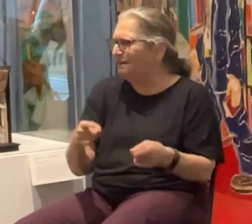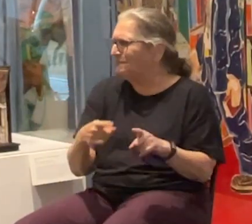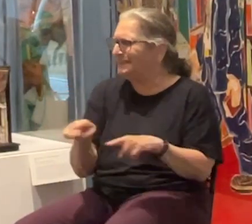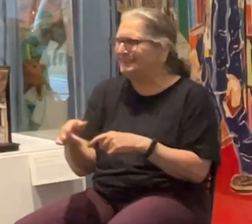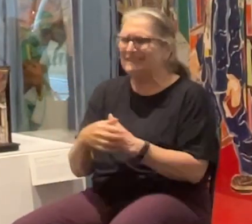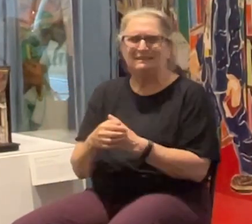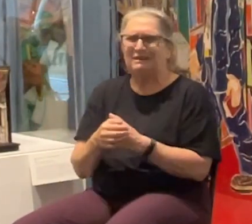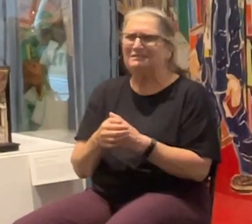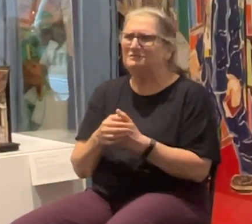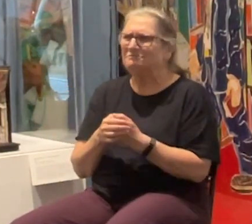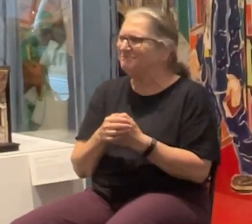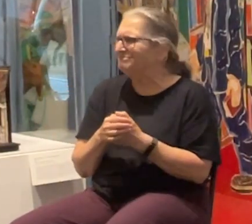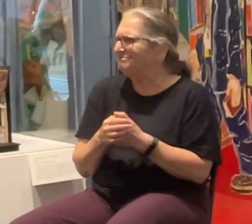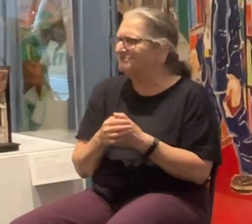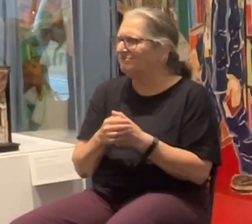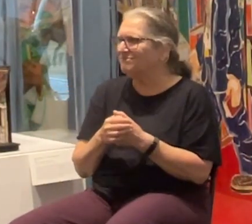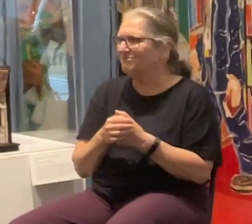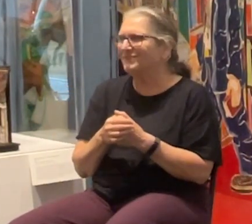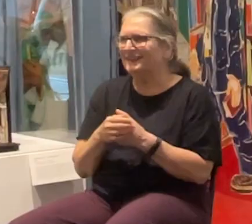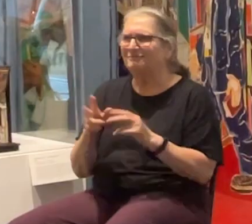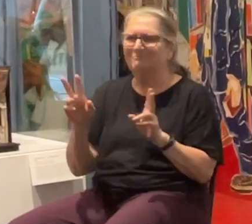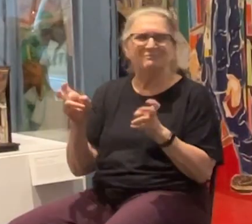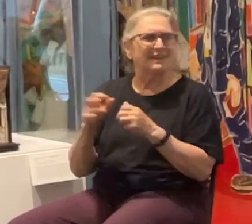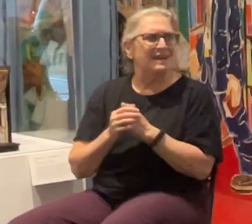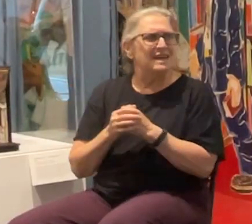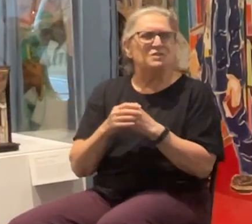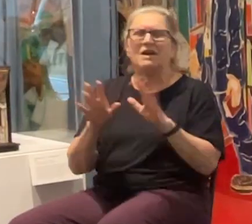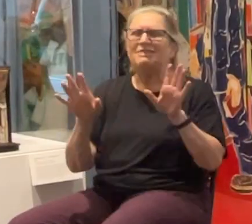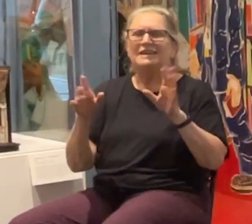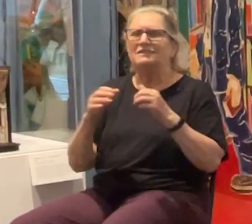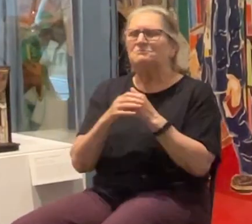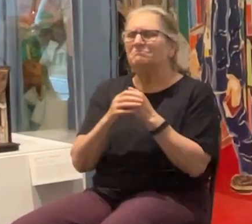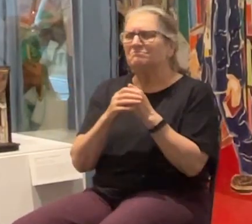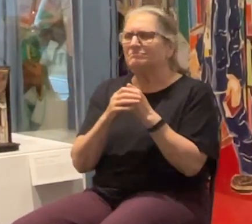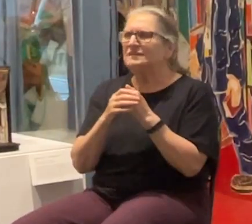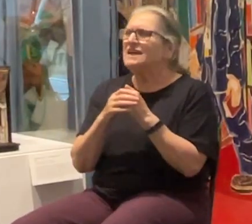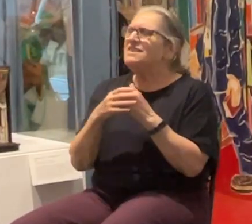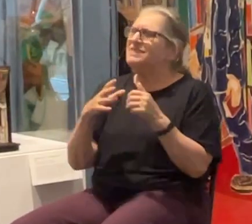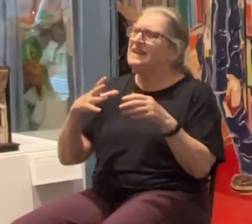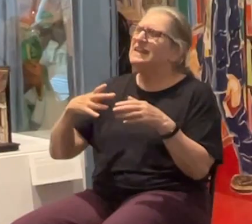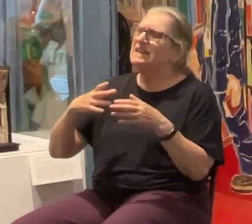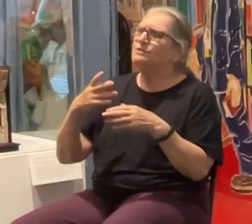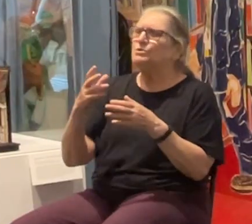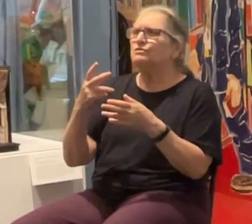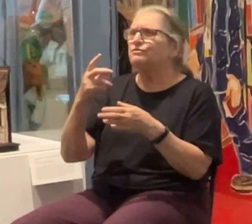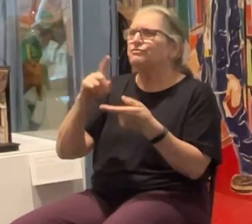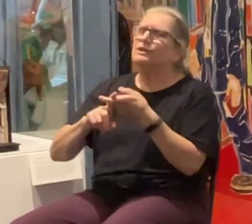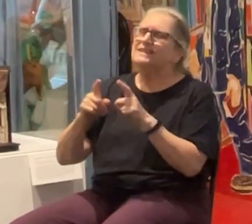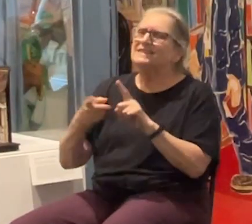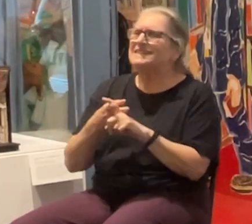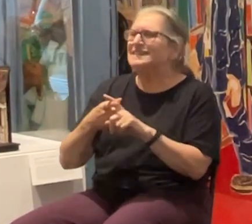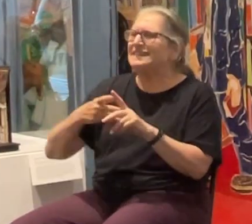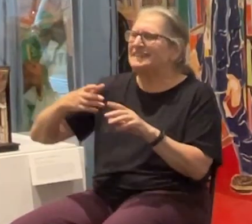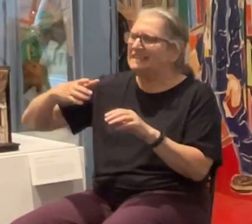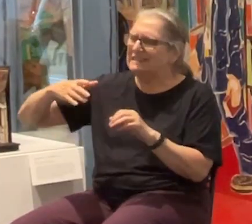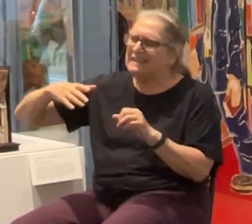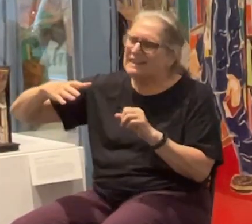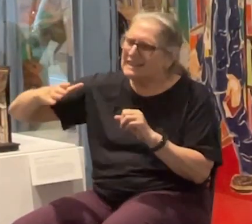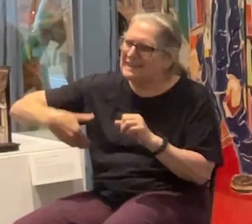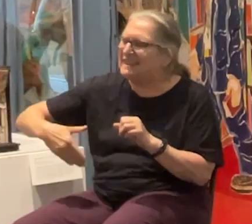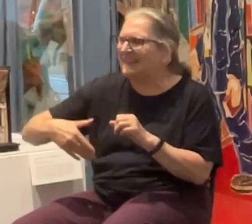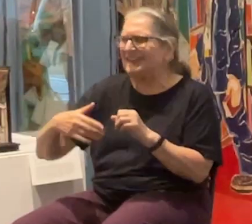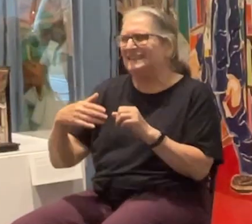other tiny, but that's like late 50s. I feel like him and Red really got close around 1960 onwards. Right.